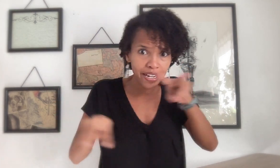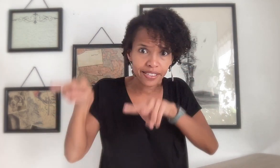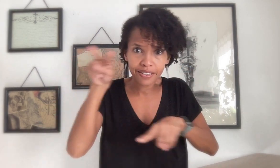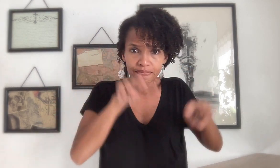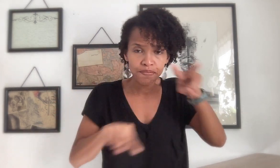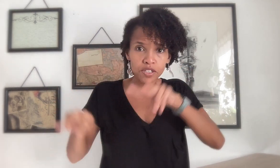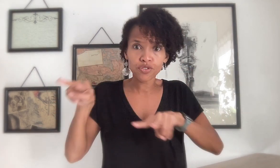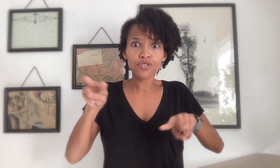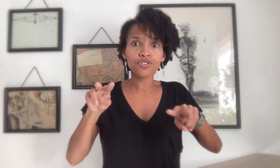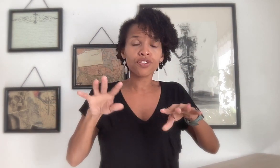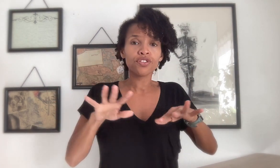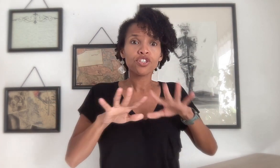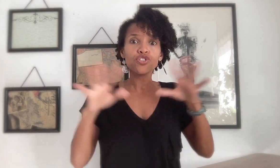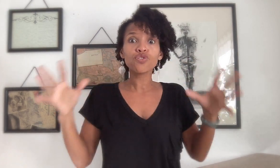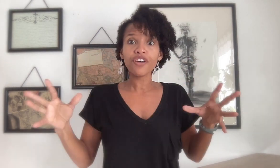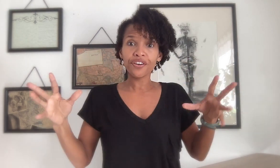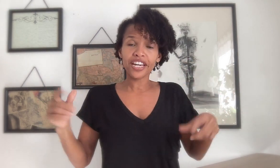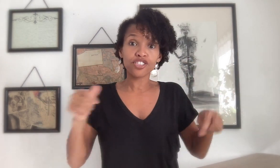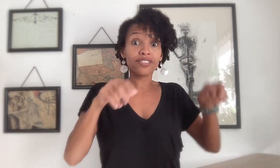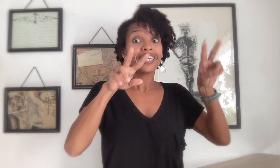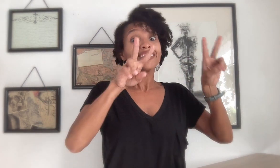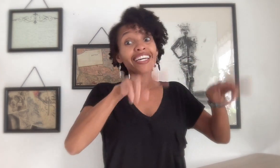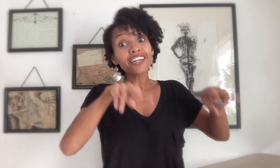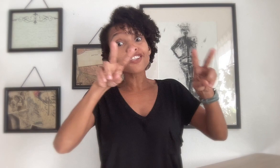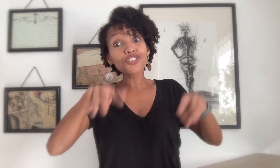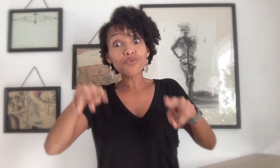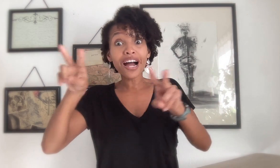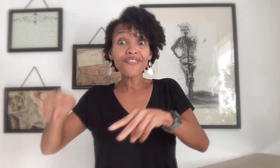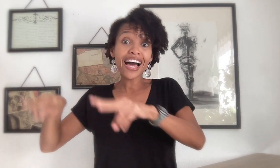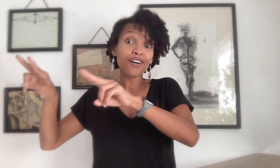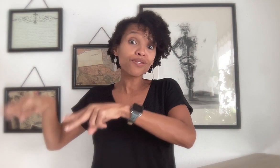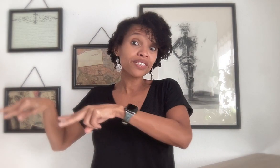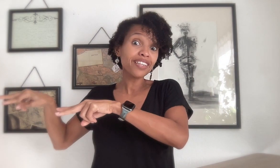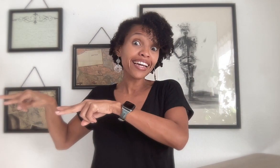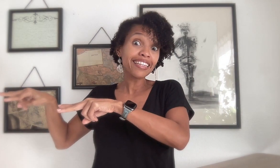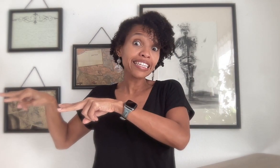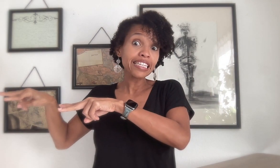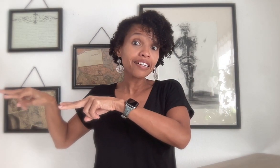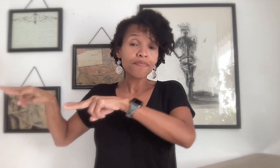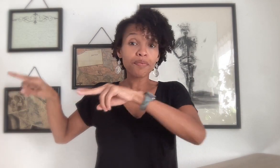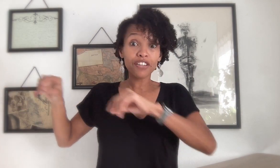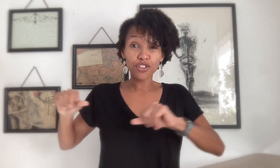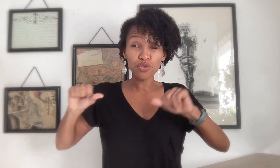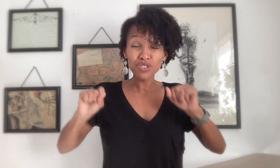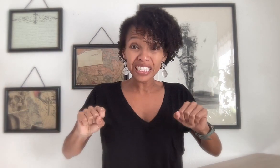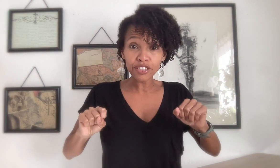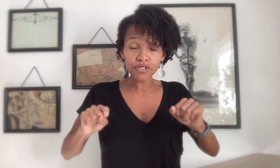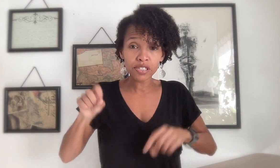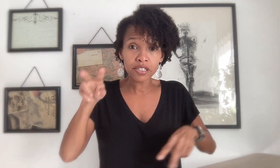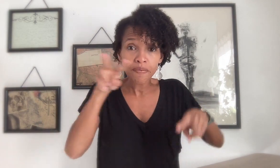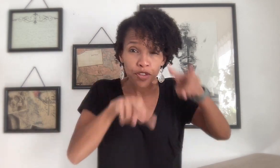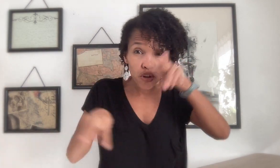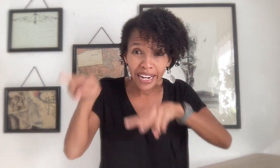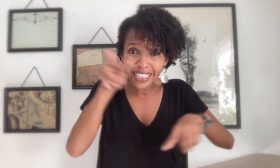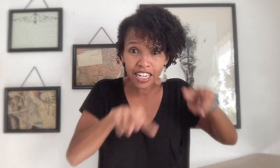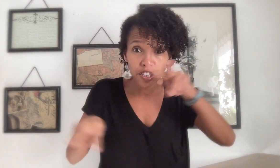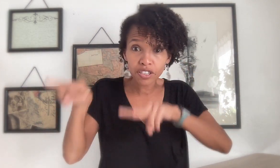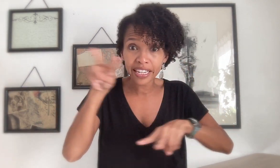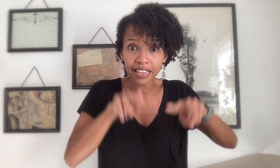it. So those are the two variations. Taking a look around the house lightly, but if you're really interested, you might take a look like